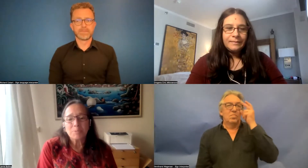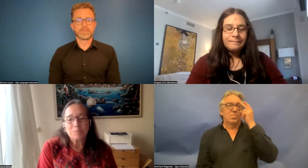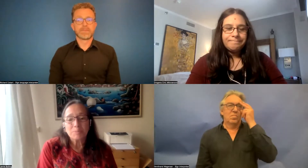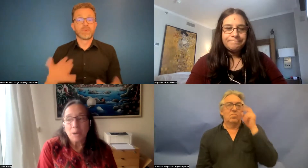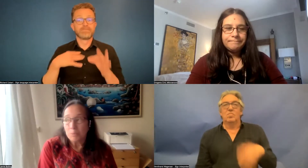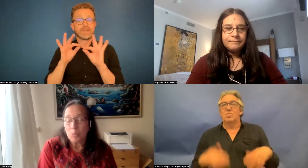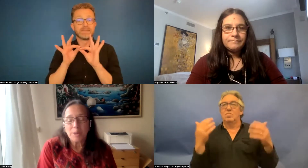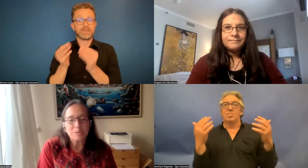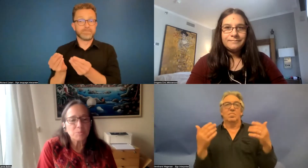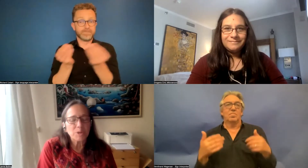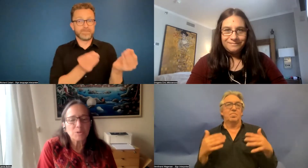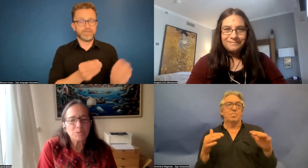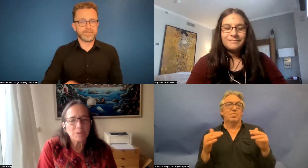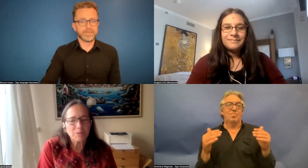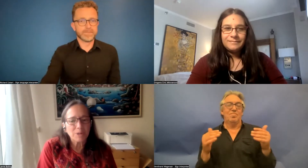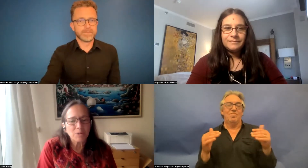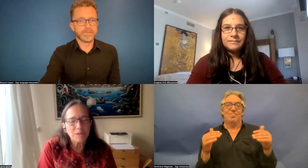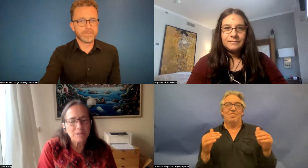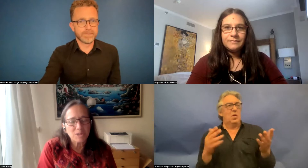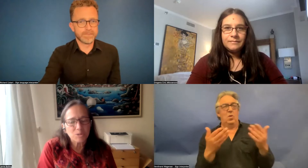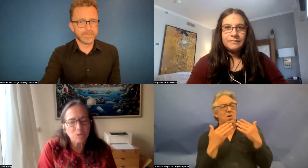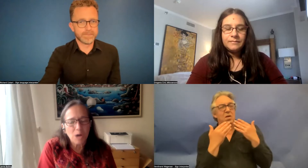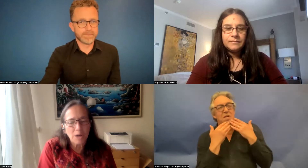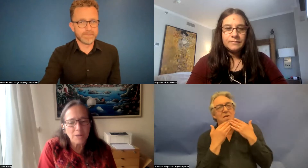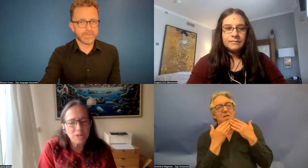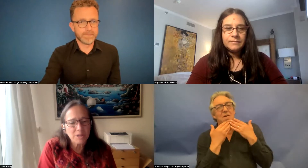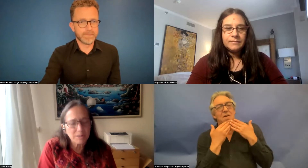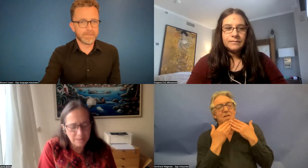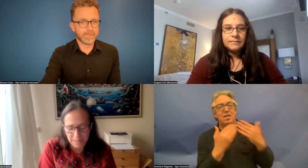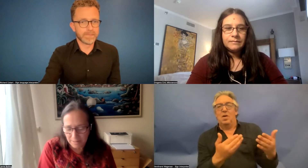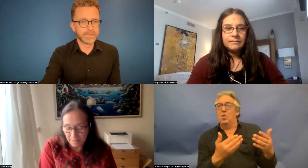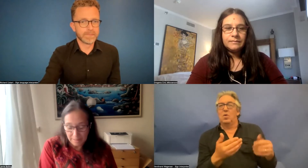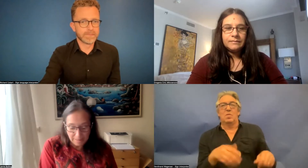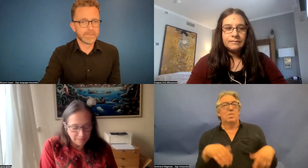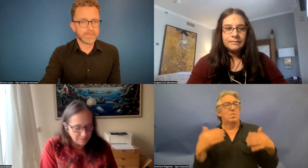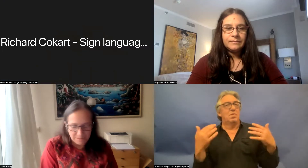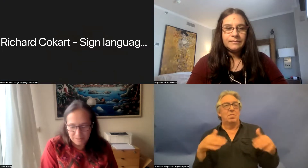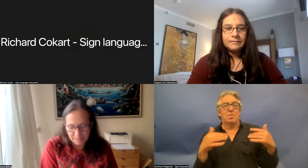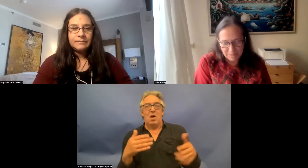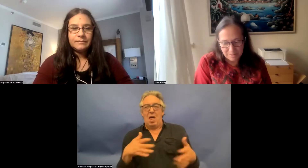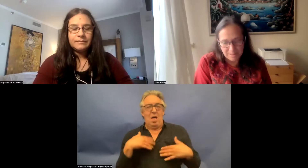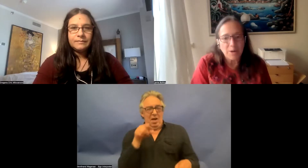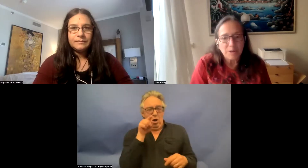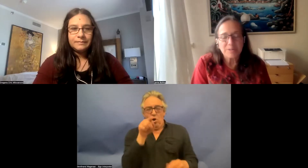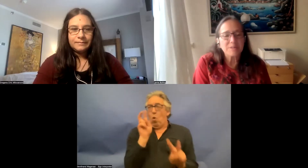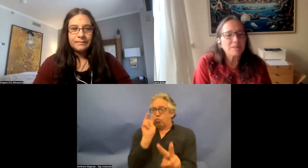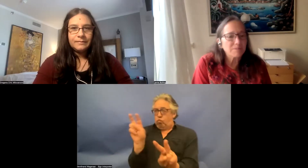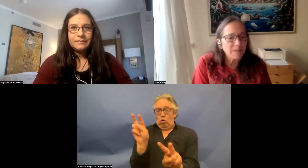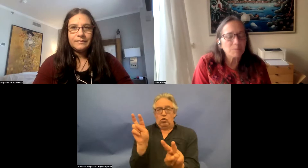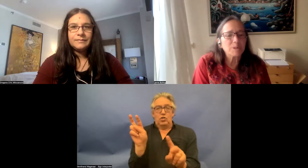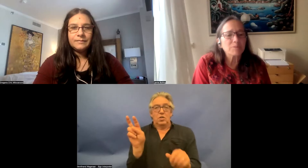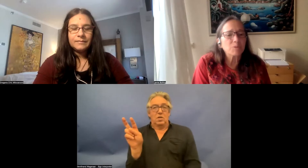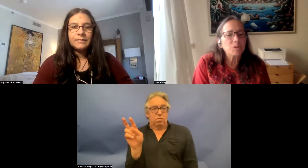keep showing us these pictures so that we can raise the issues so high on the agenda. And yet it's scary to see